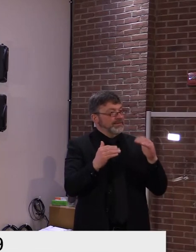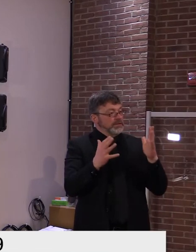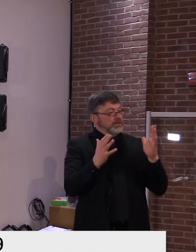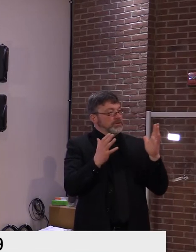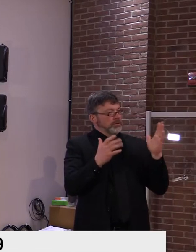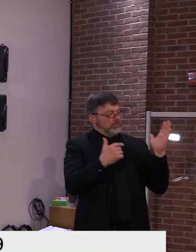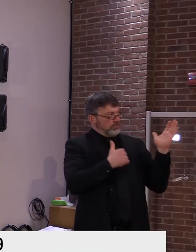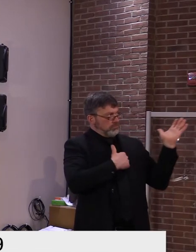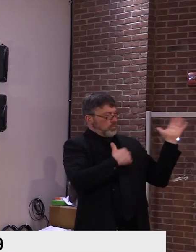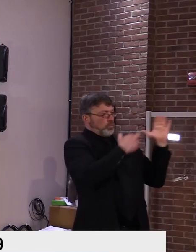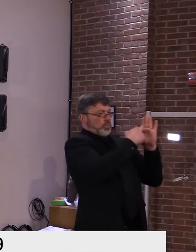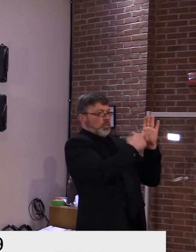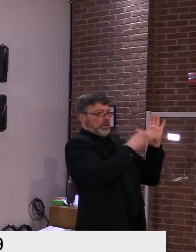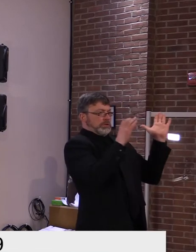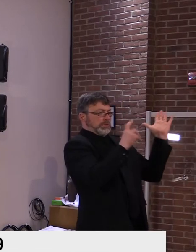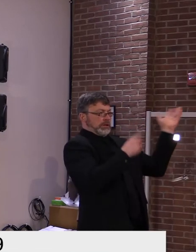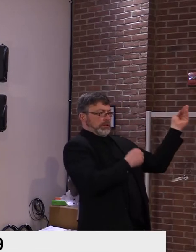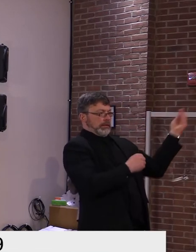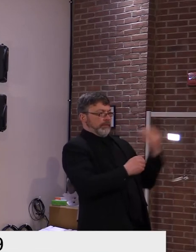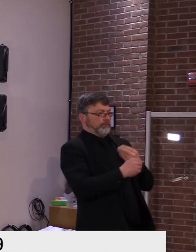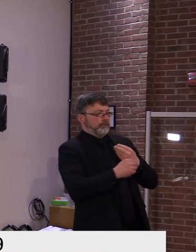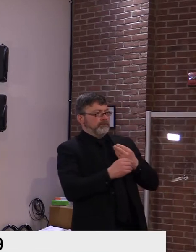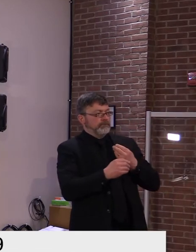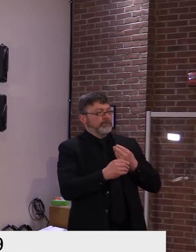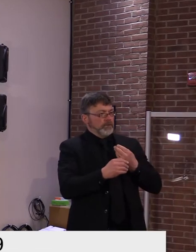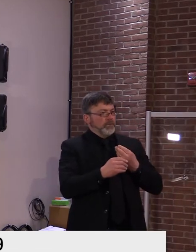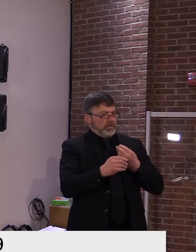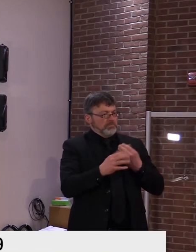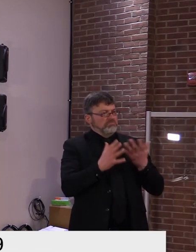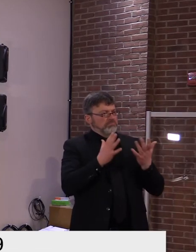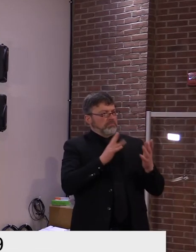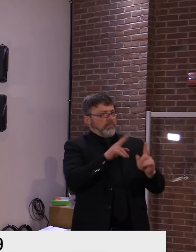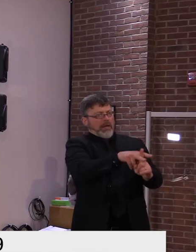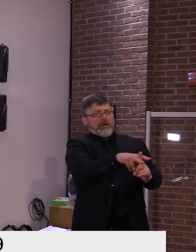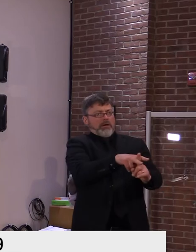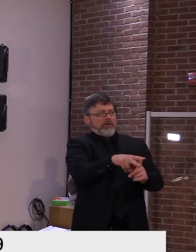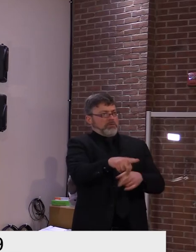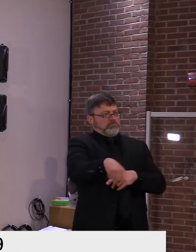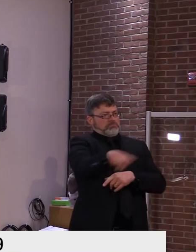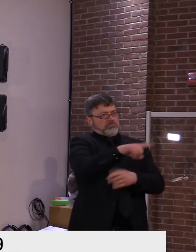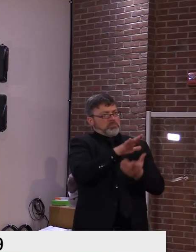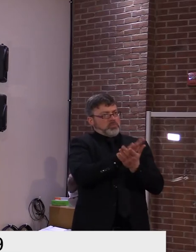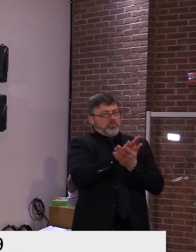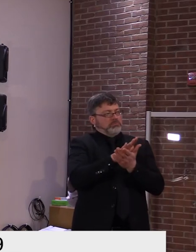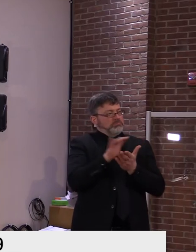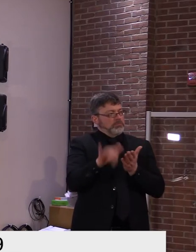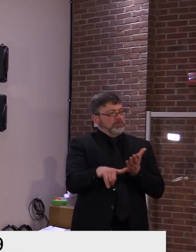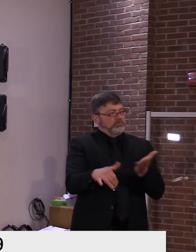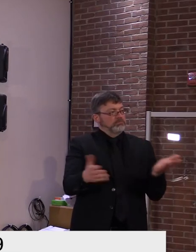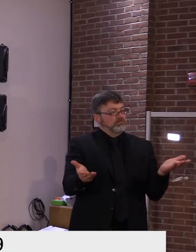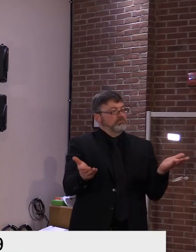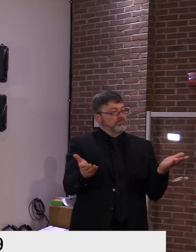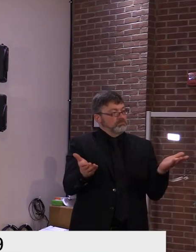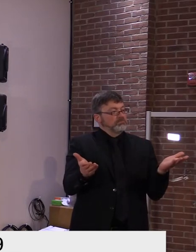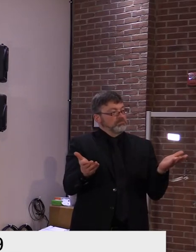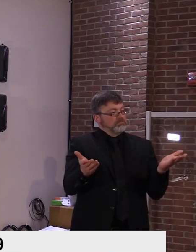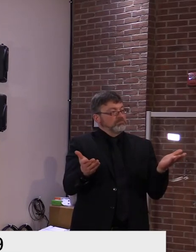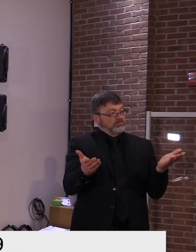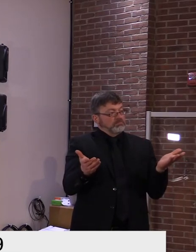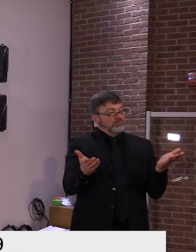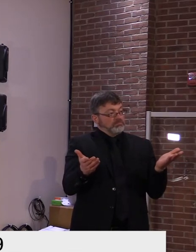applied in our setting. You know, again, I think the broader trend is still one of conditions improving, particularly as